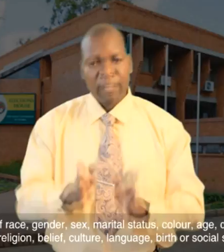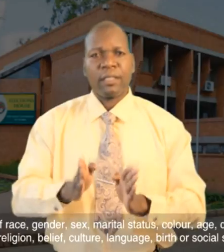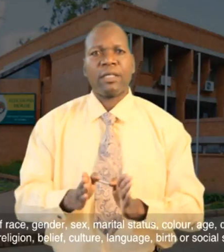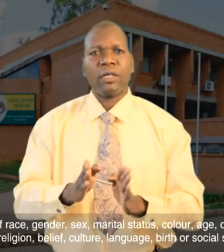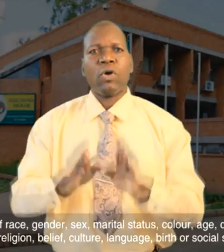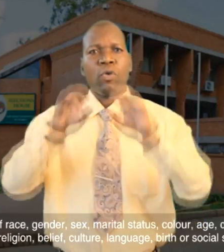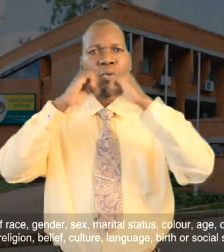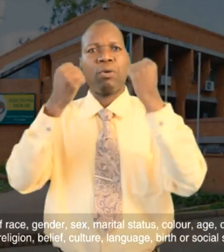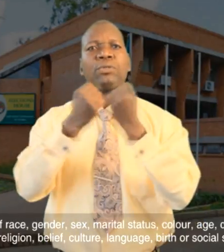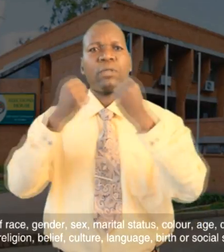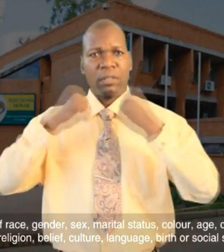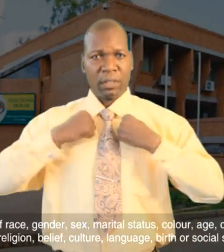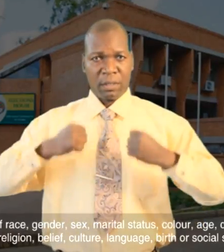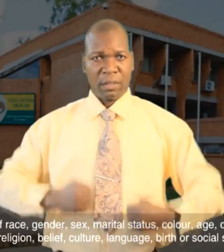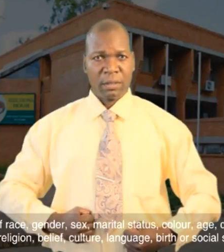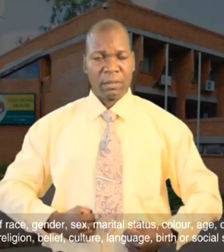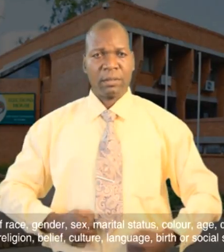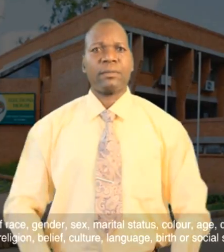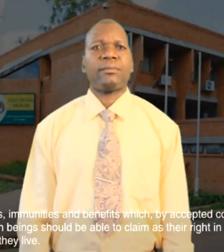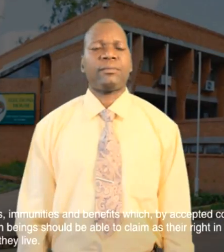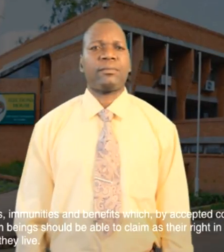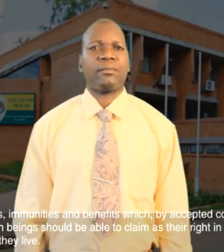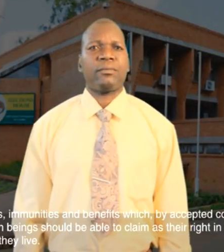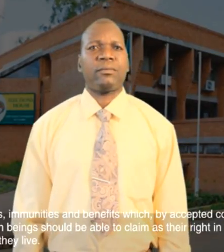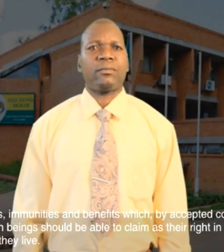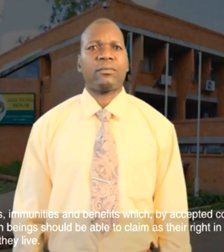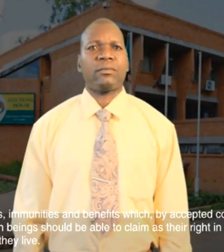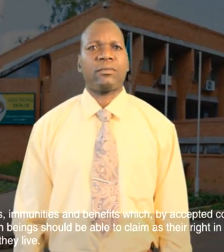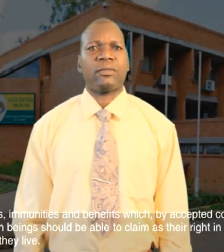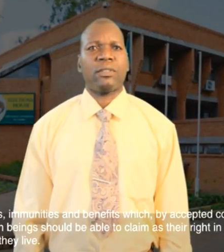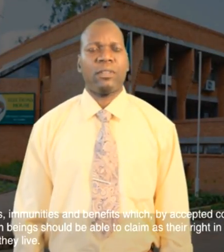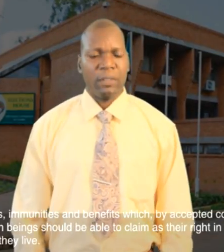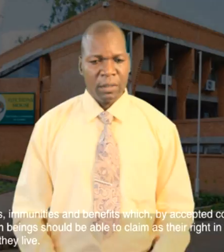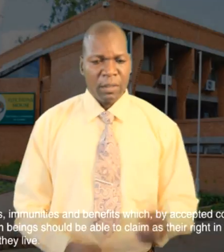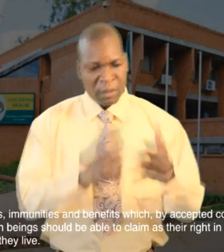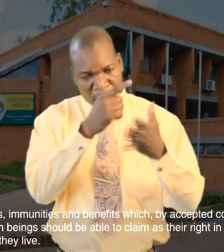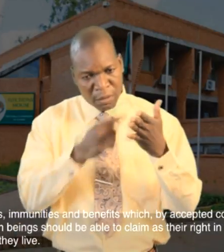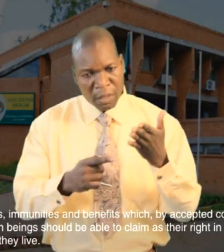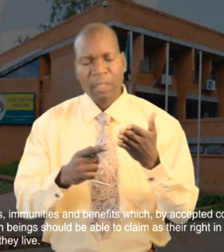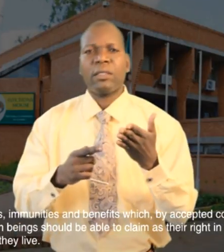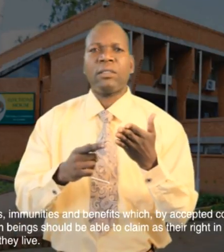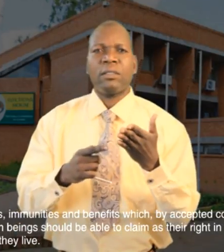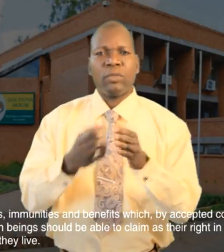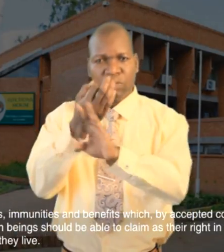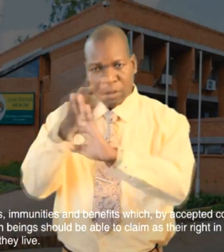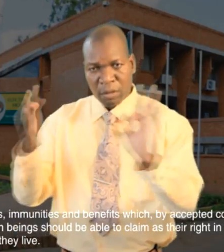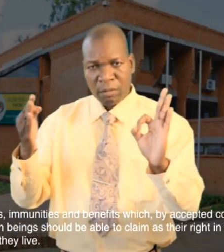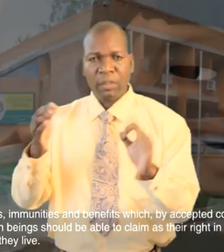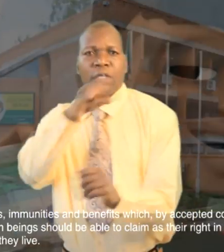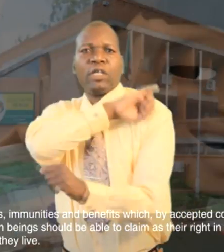social status. They are liberties, immunities, and benefits